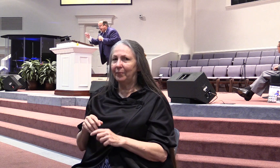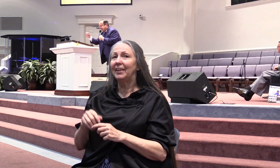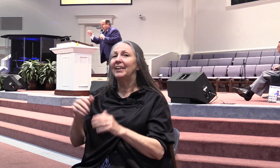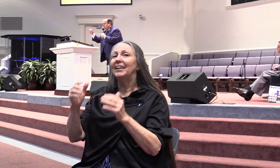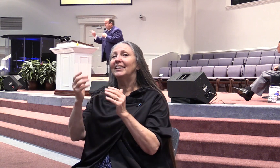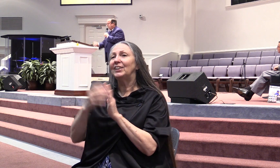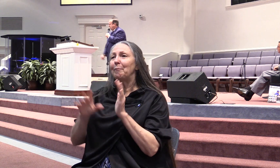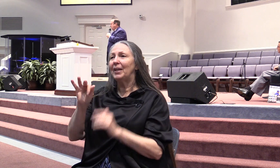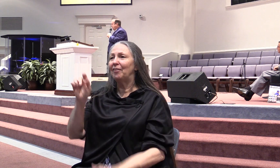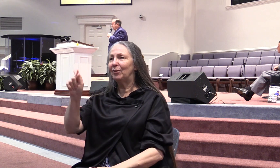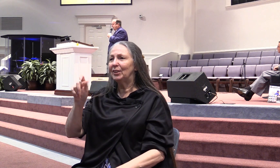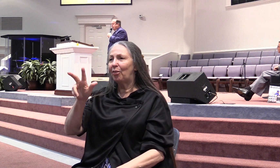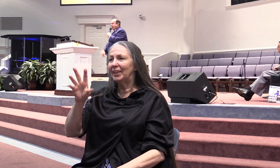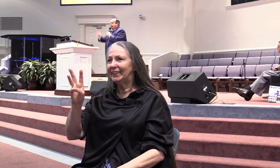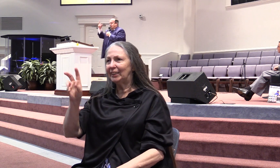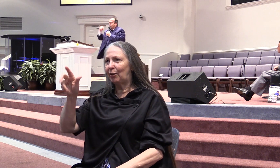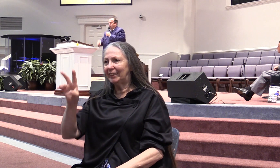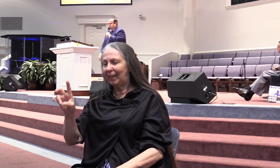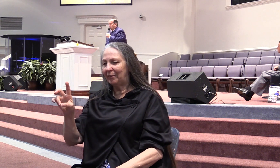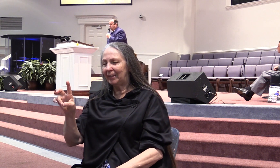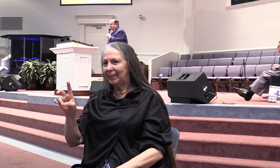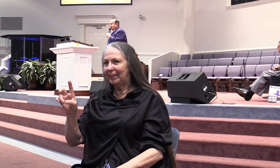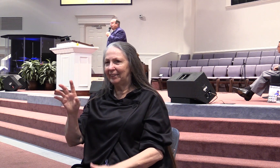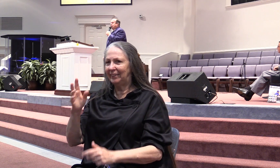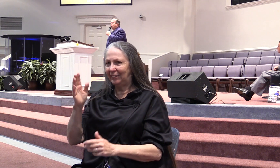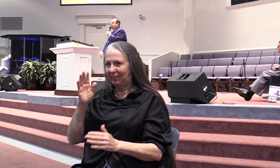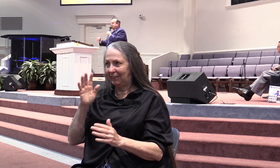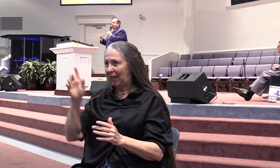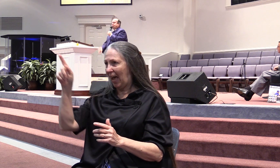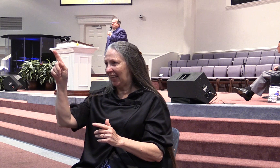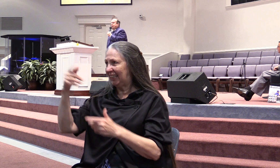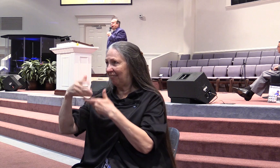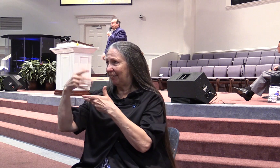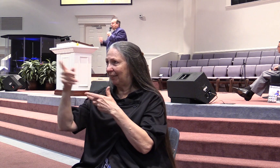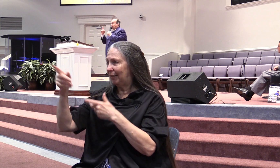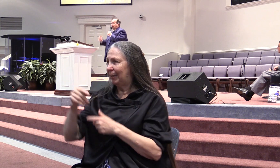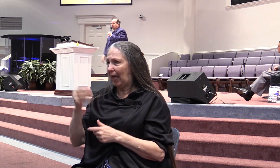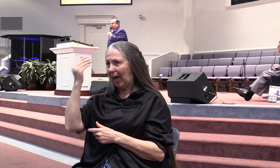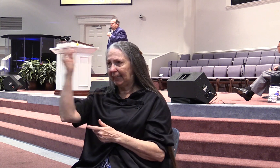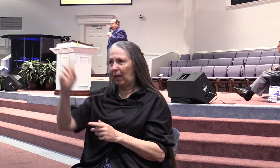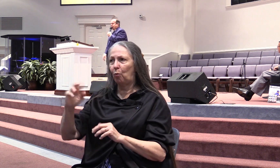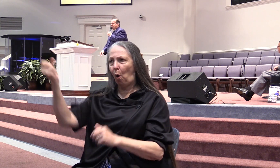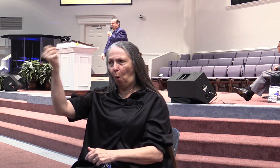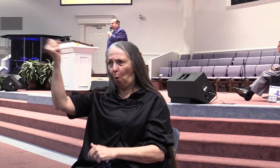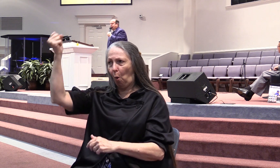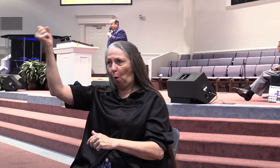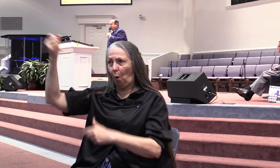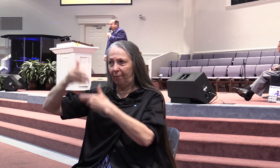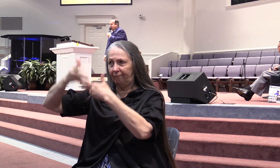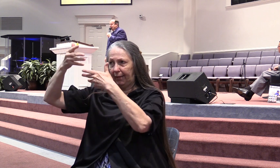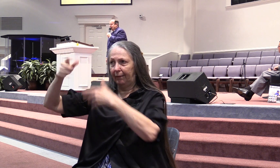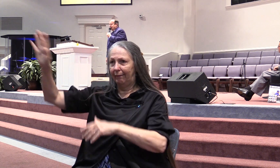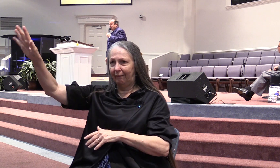Leviticus 19, 36 and 37. And I didn't give you all these, don't worry about it. No, that's not it. I'll tell you when I want that one. Take that one down, thank you.